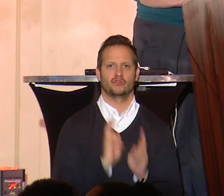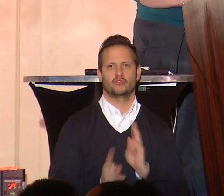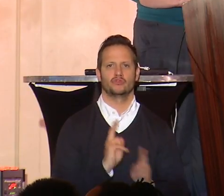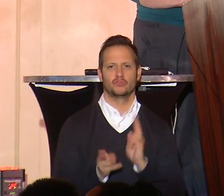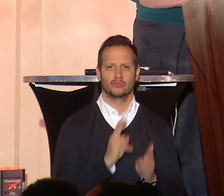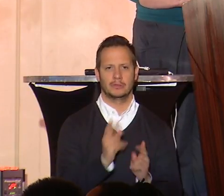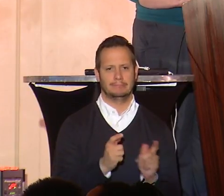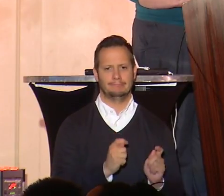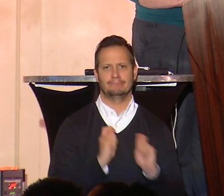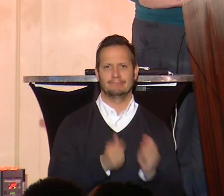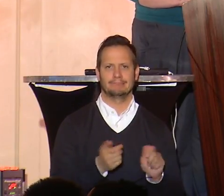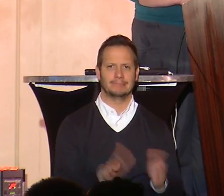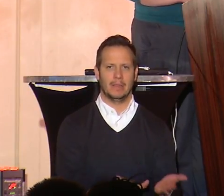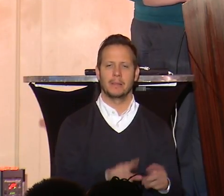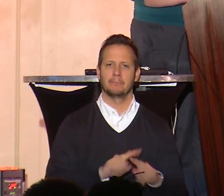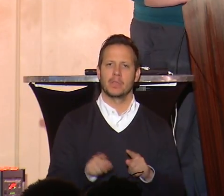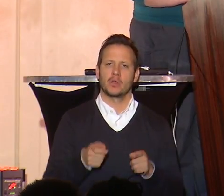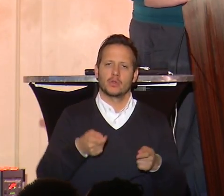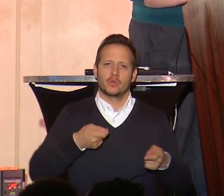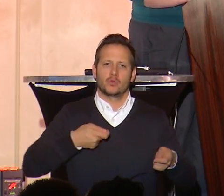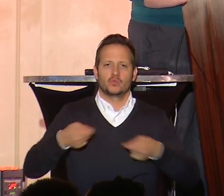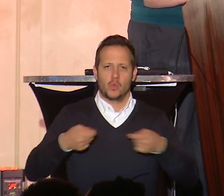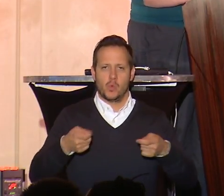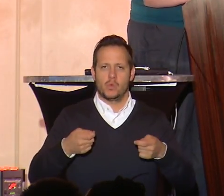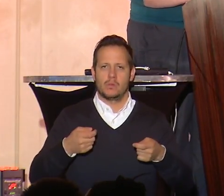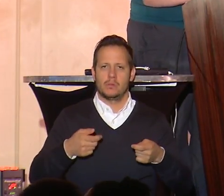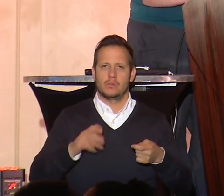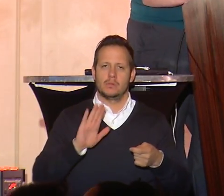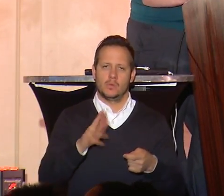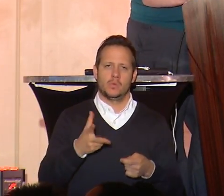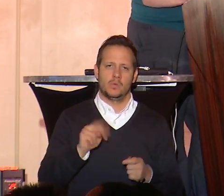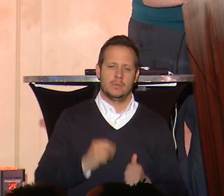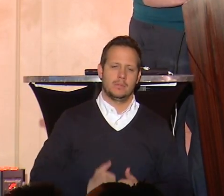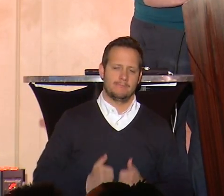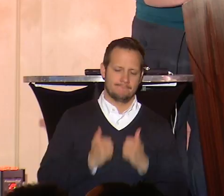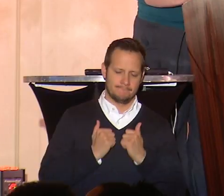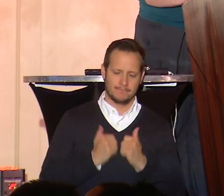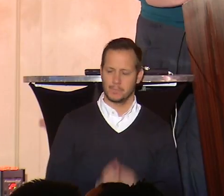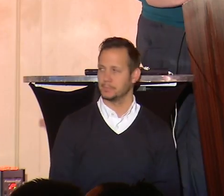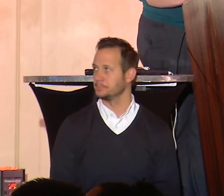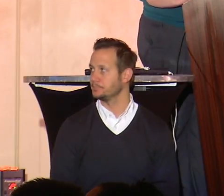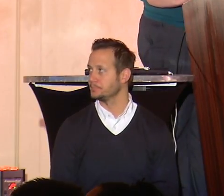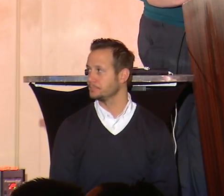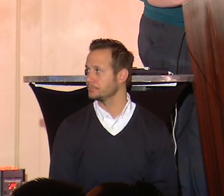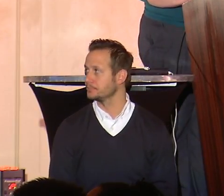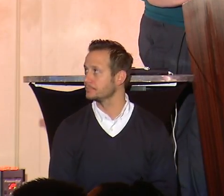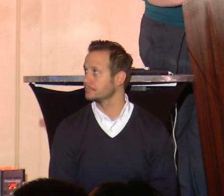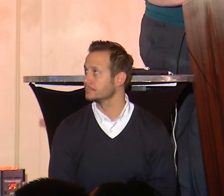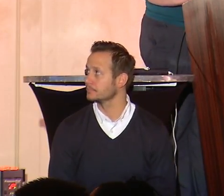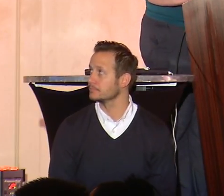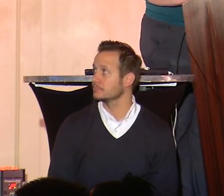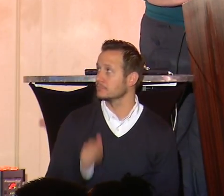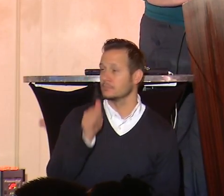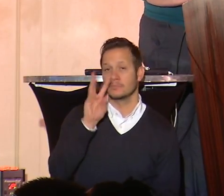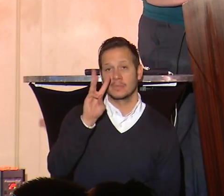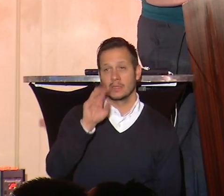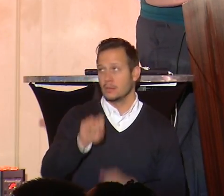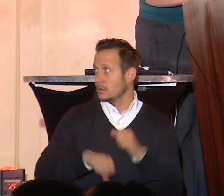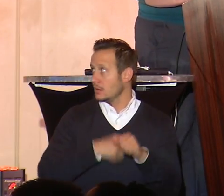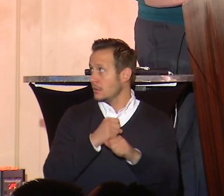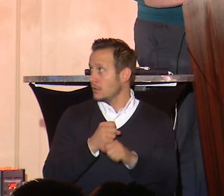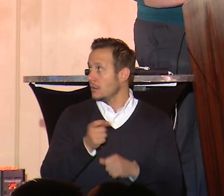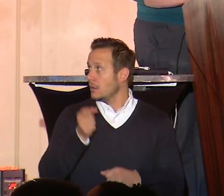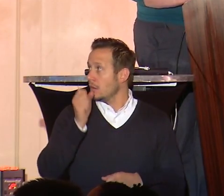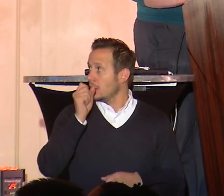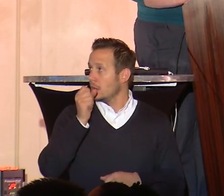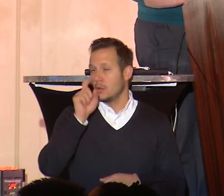about controlling the end of your life. Since implemented in those 16 years, 1,173 people have qualified